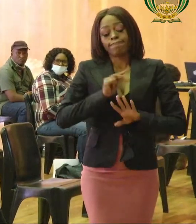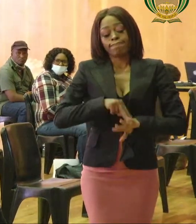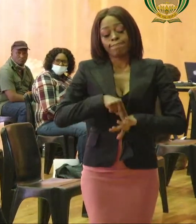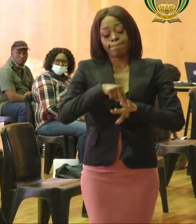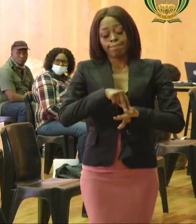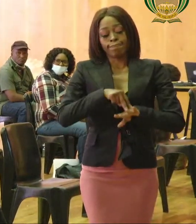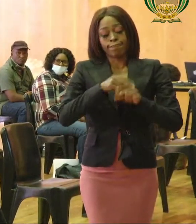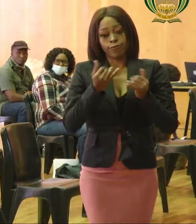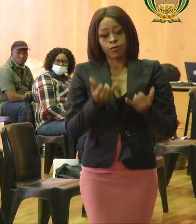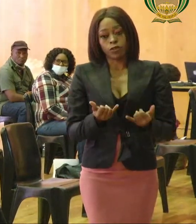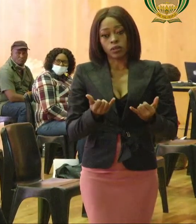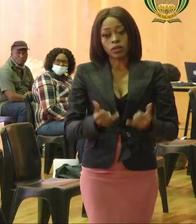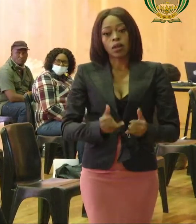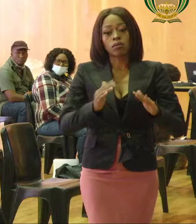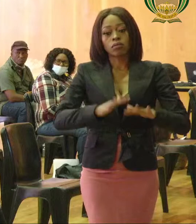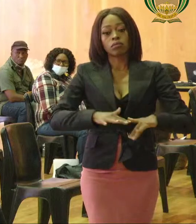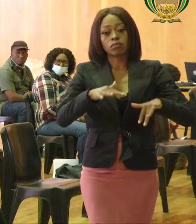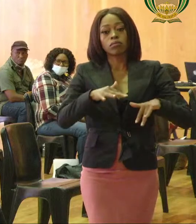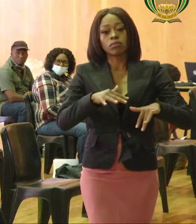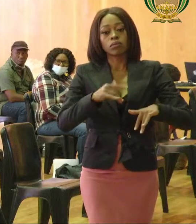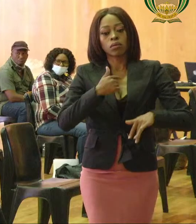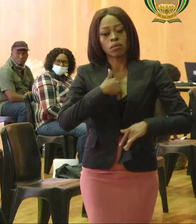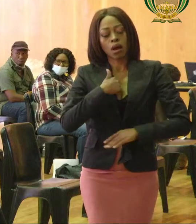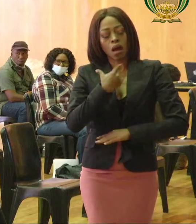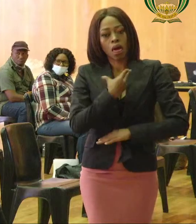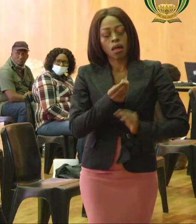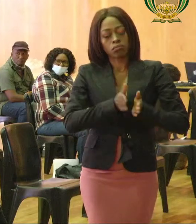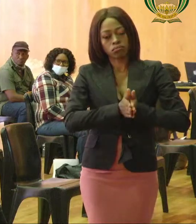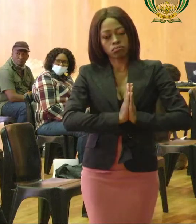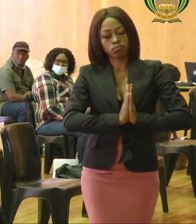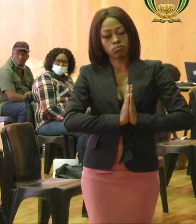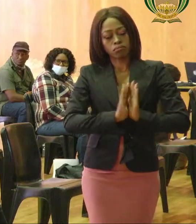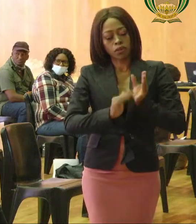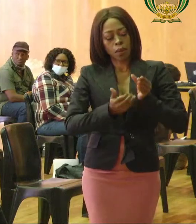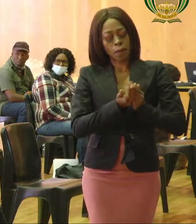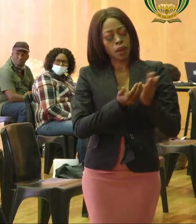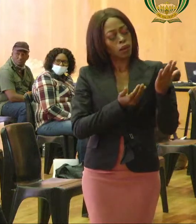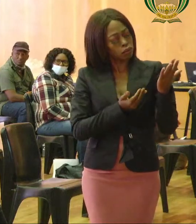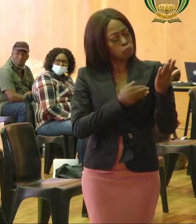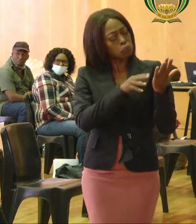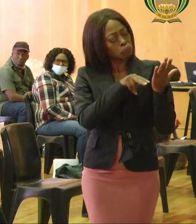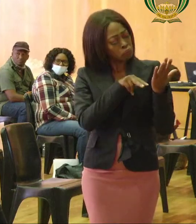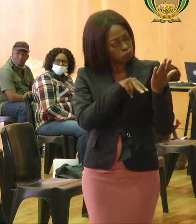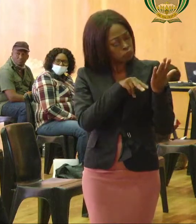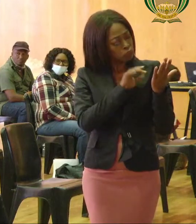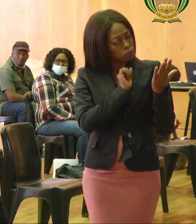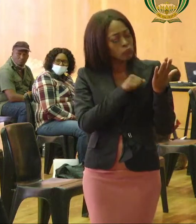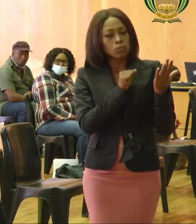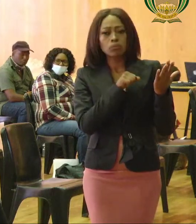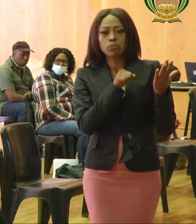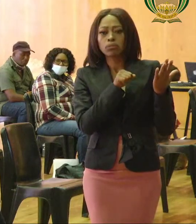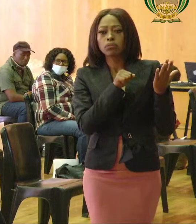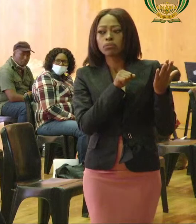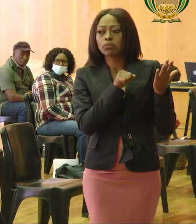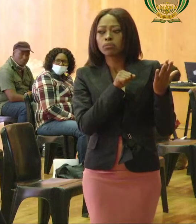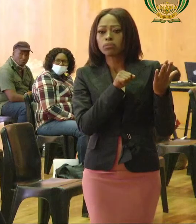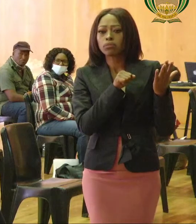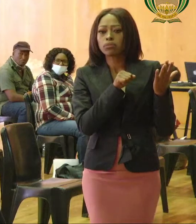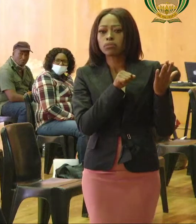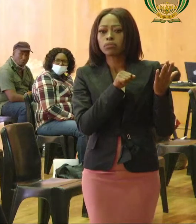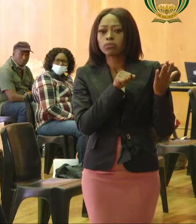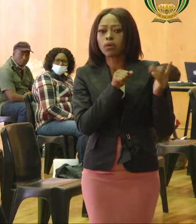phambi kwePalamente nami ndinesicelo. I-bill siyayibona, kodwa ke kukho umba